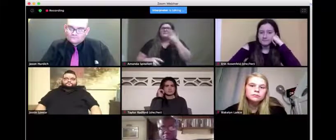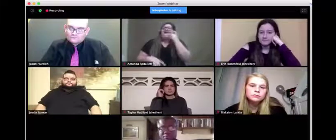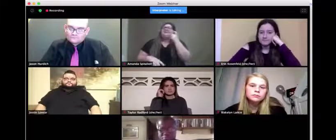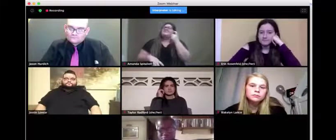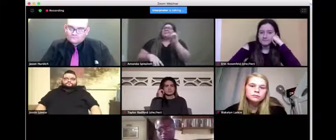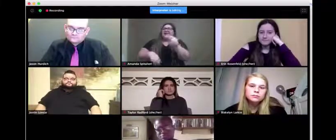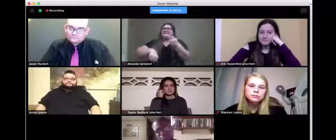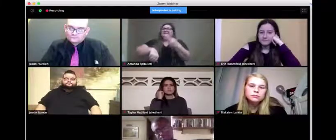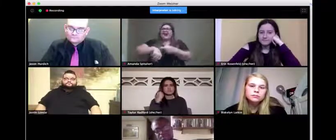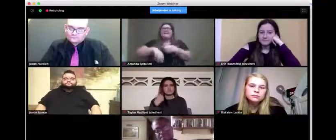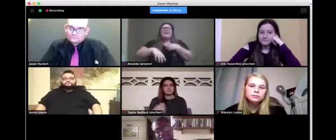like